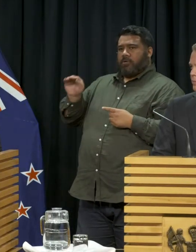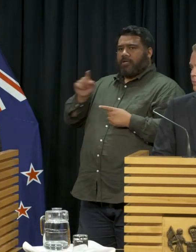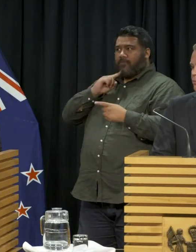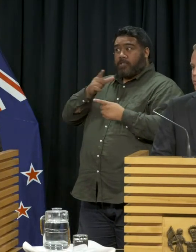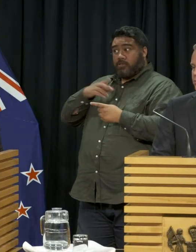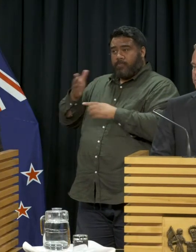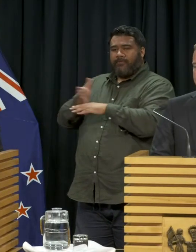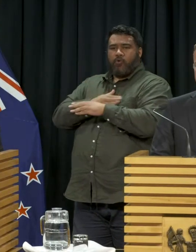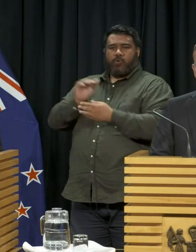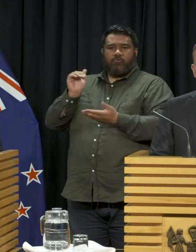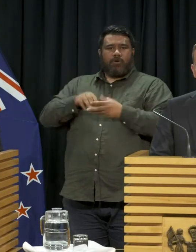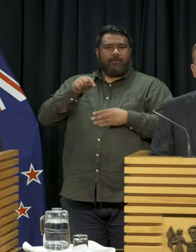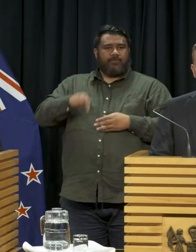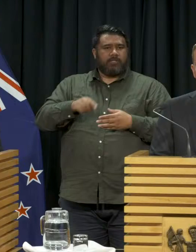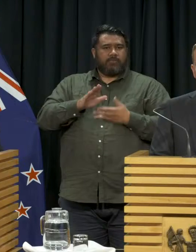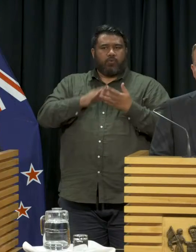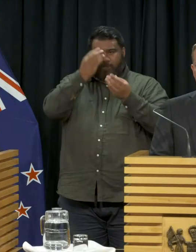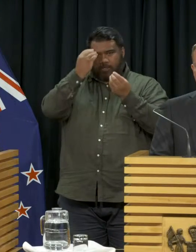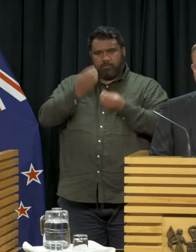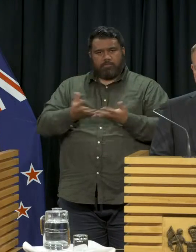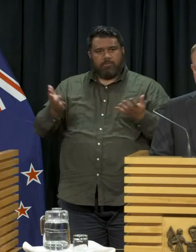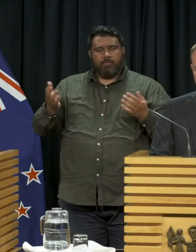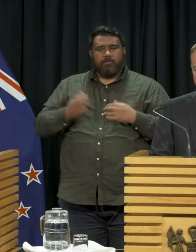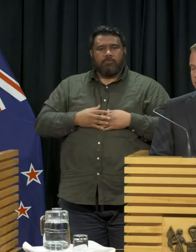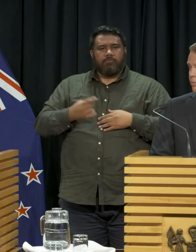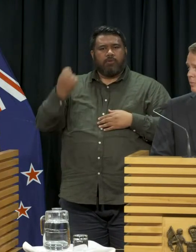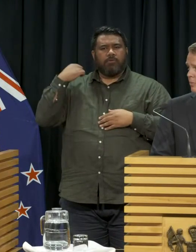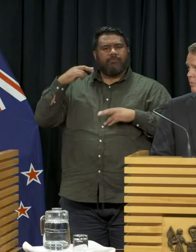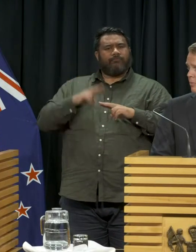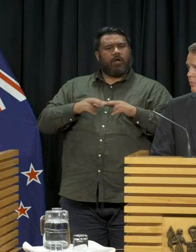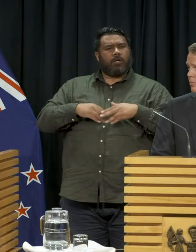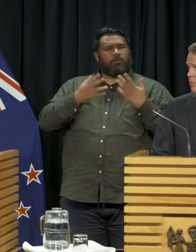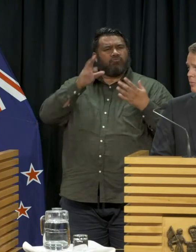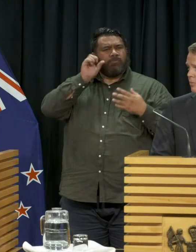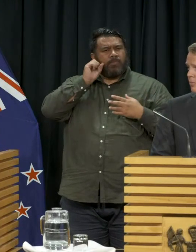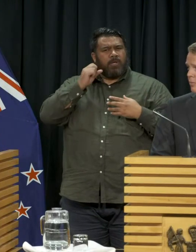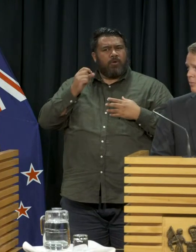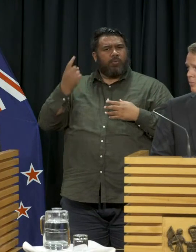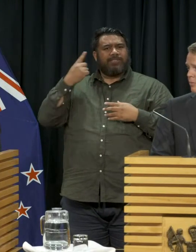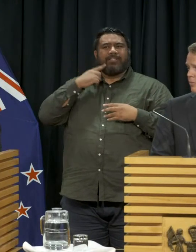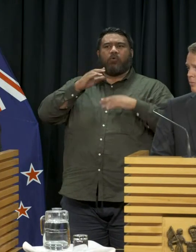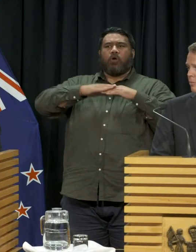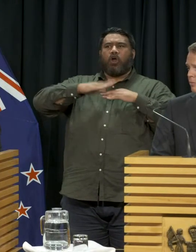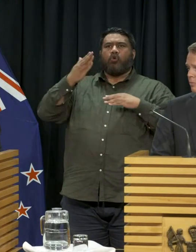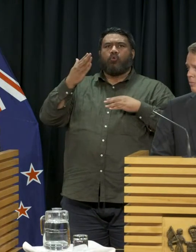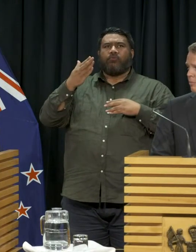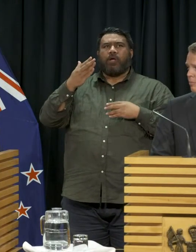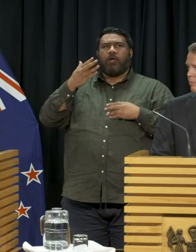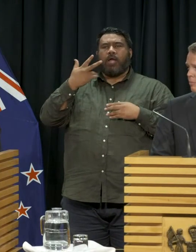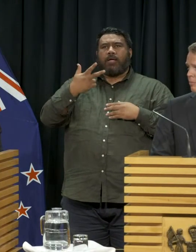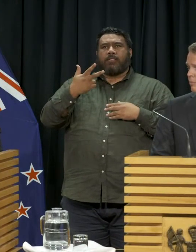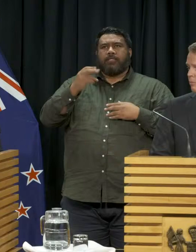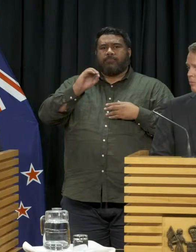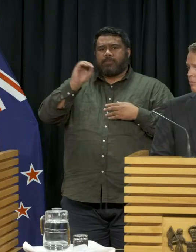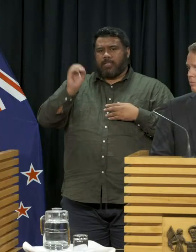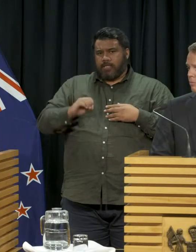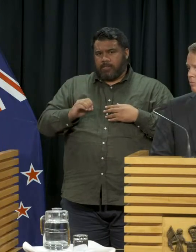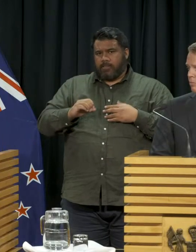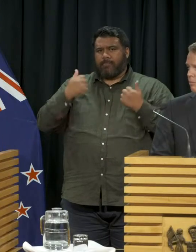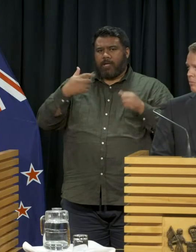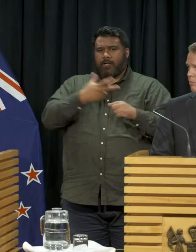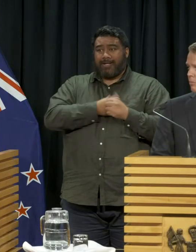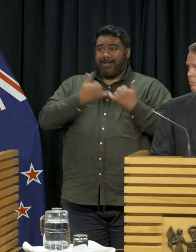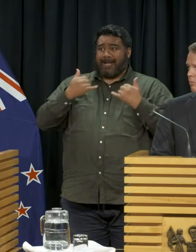came down so we could provide it to you. You'll recall that on Friday we indicated that it was over 80%. We're now